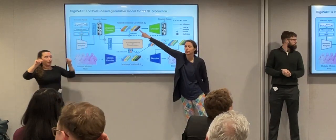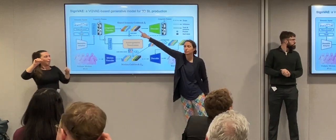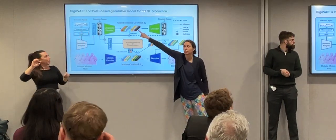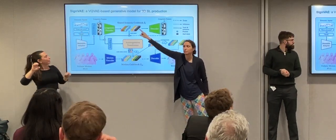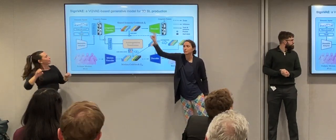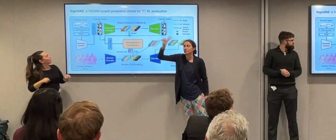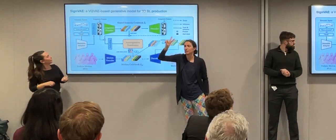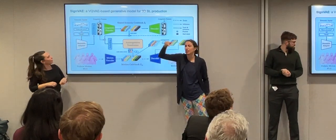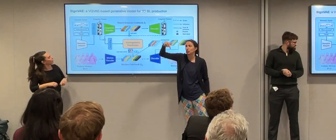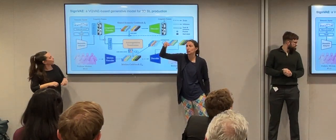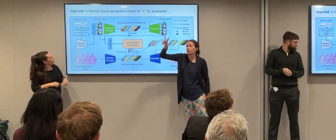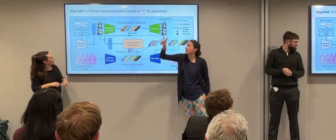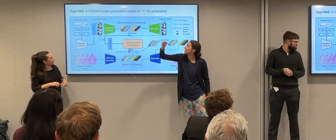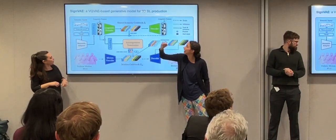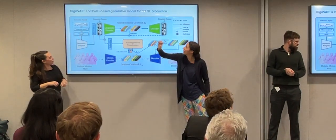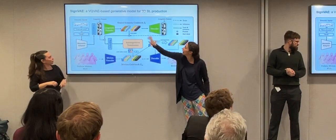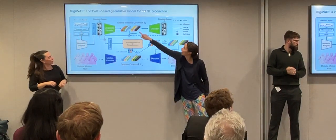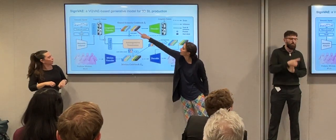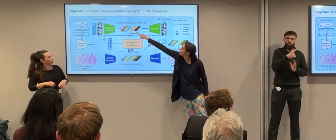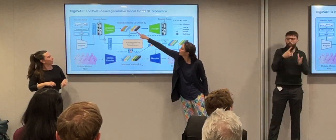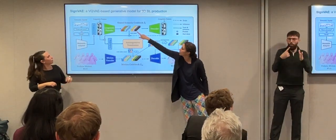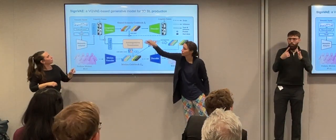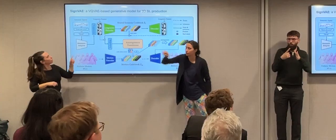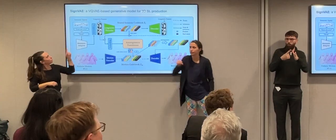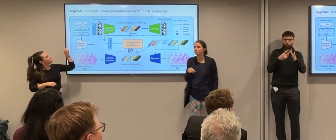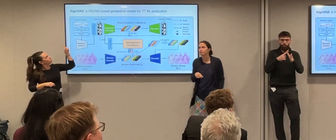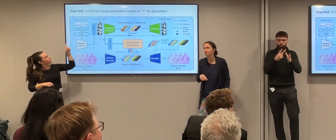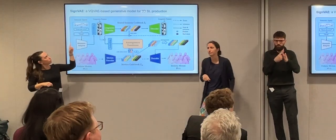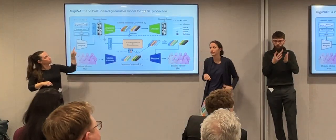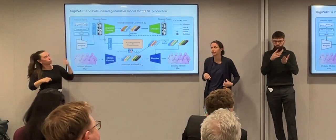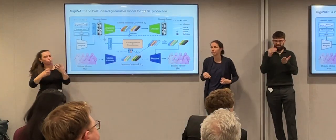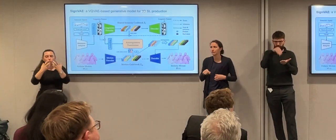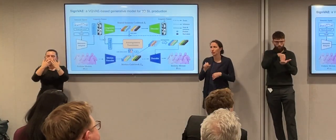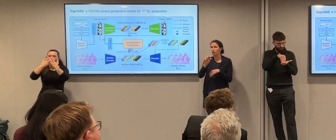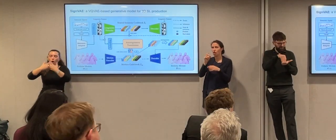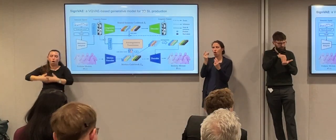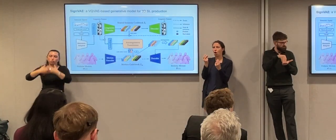Right. So it is an autoencoder with discrete codes.